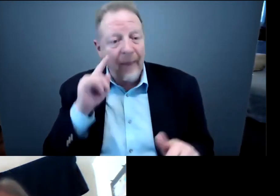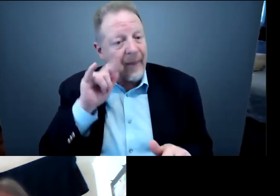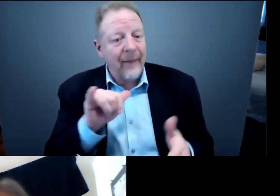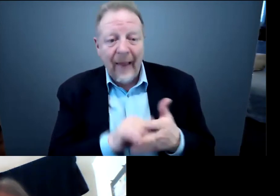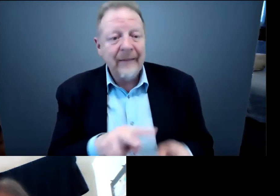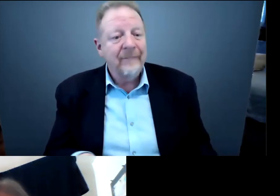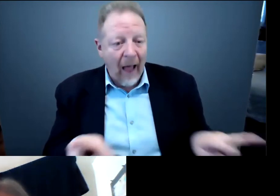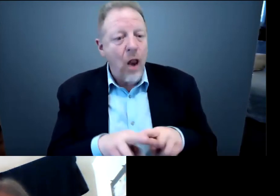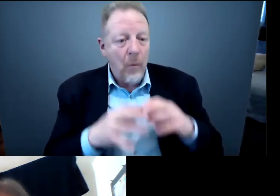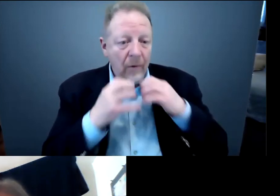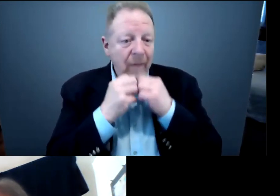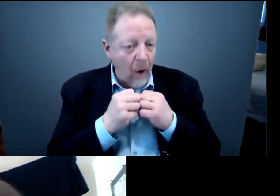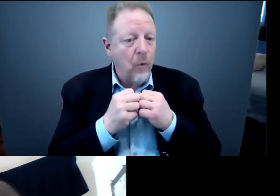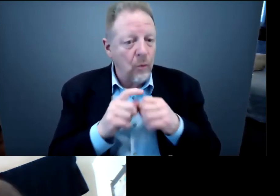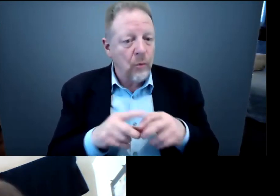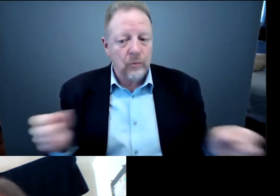valuable.